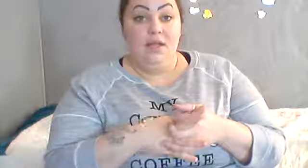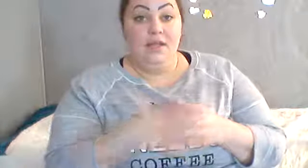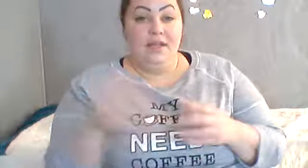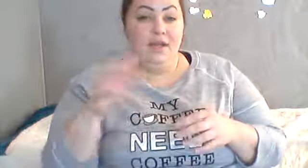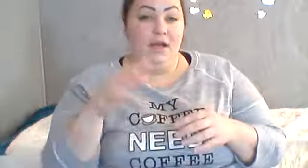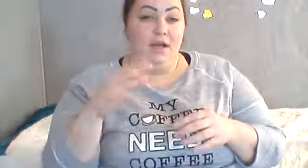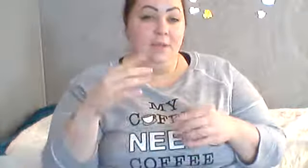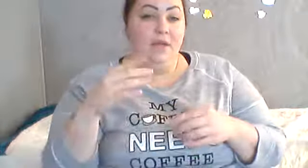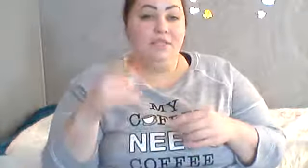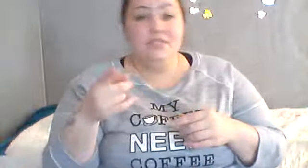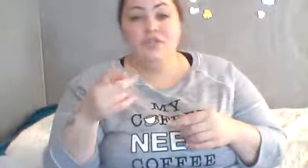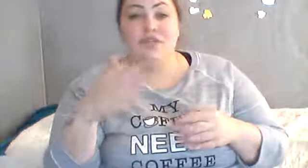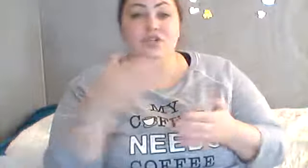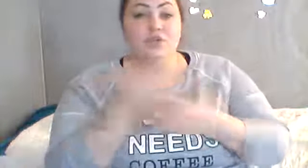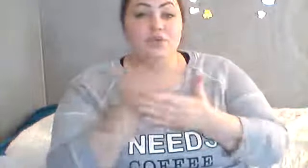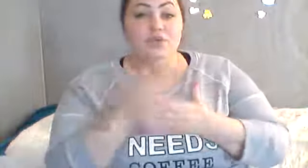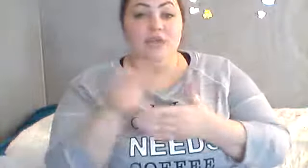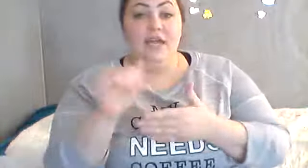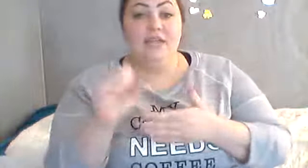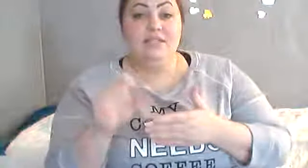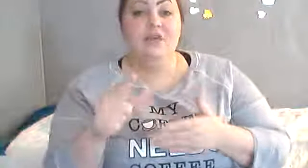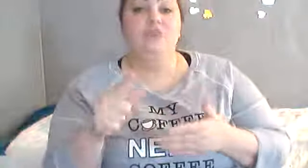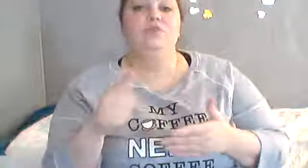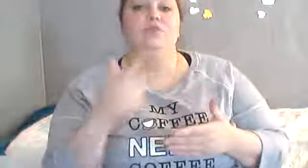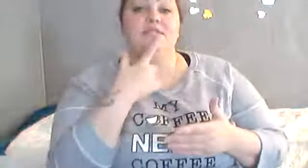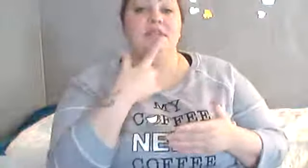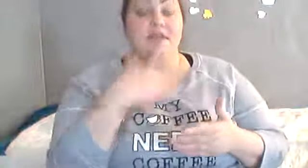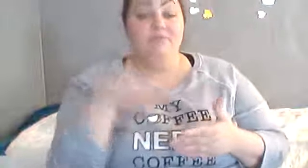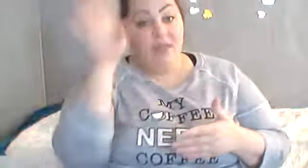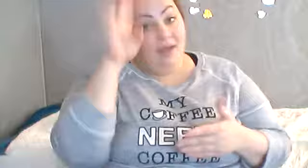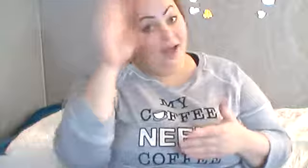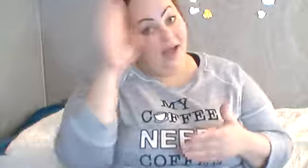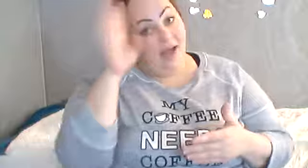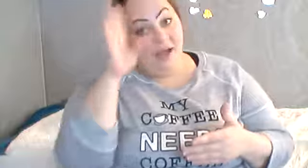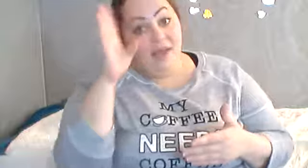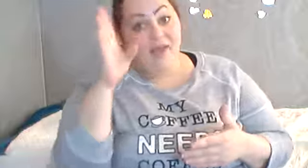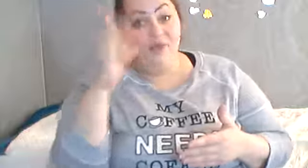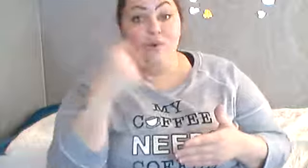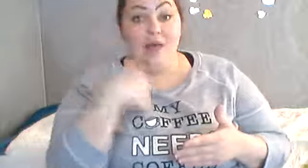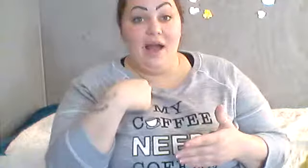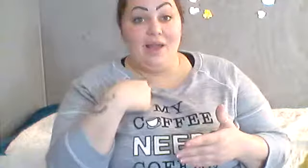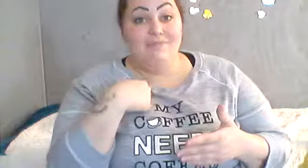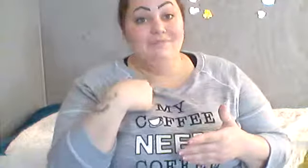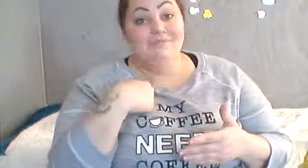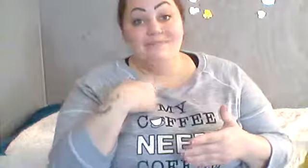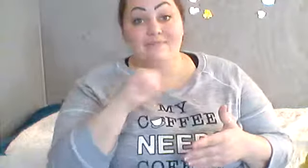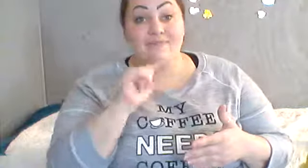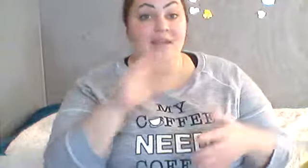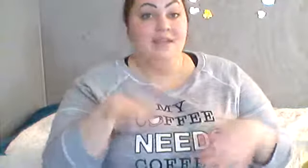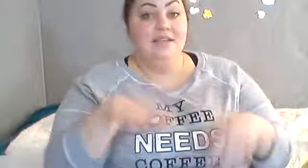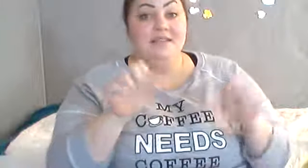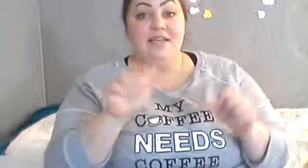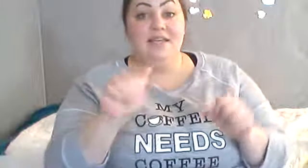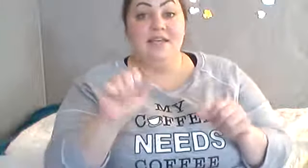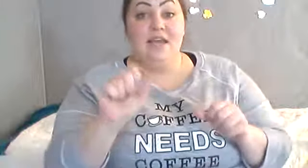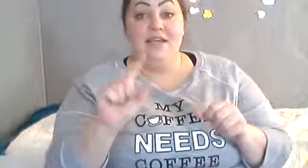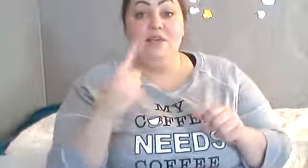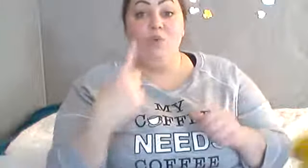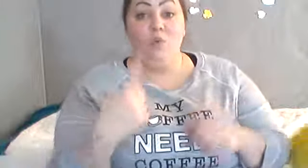Like, since you guys are new to ASL, you could say, hi, I'm taking ASL